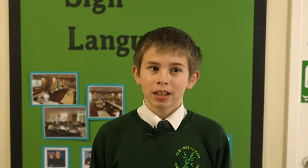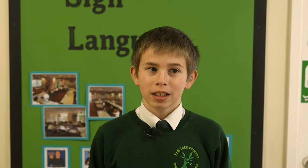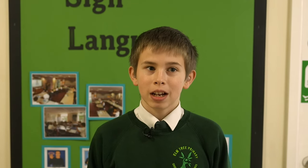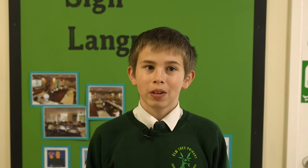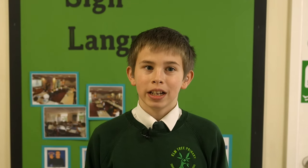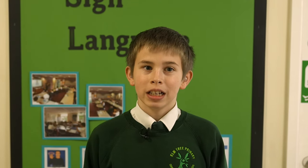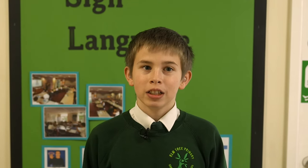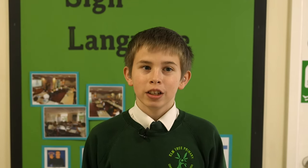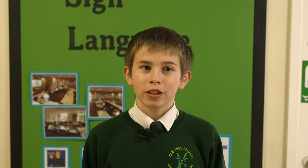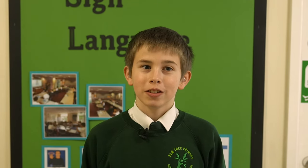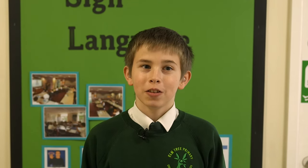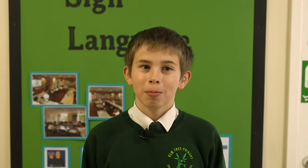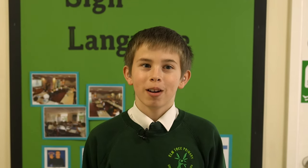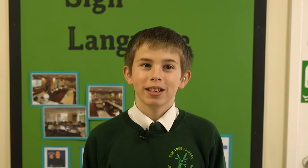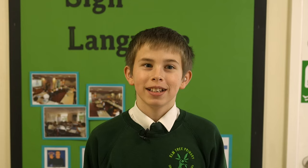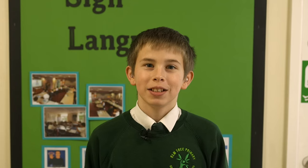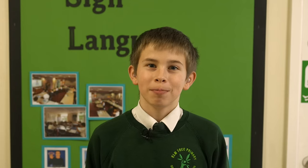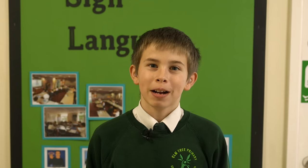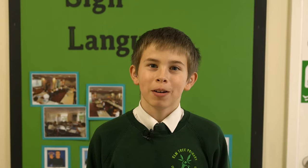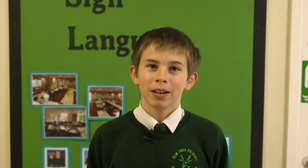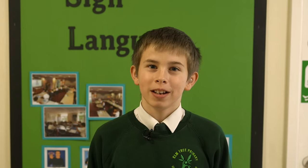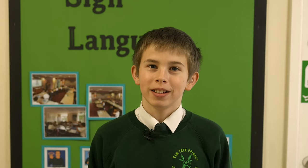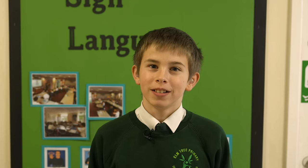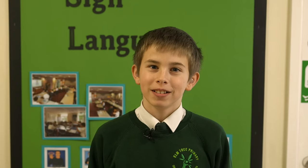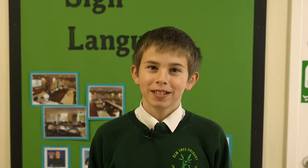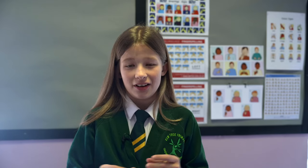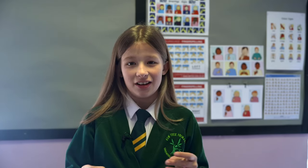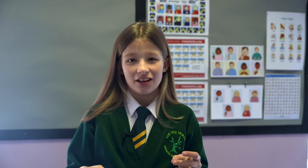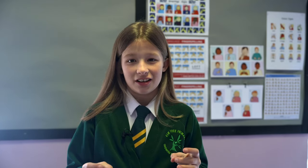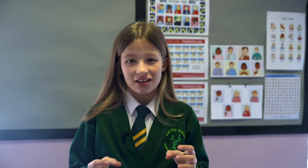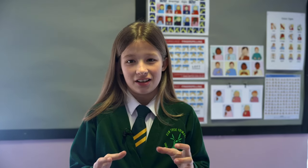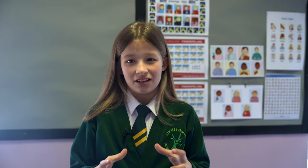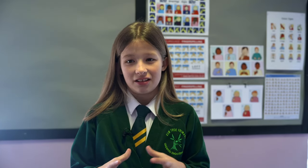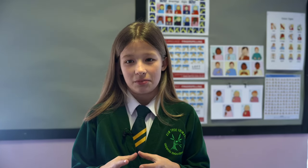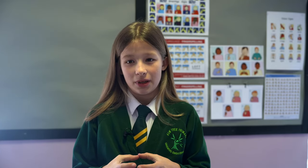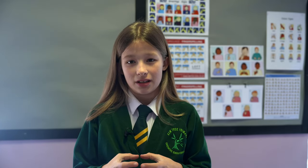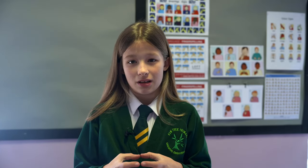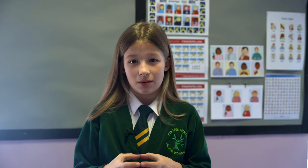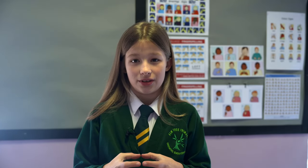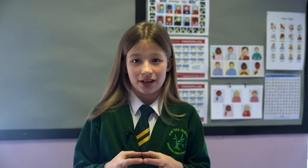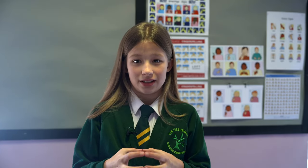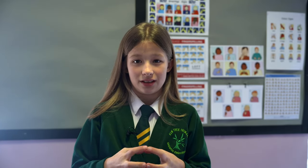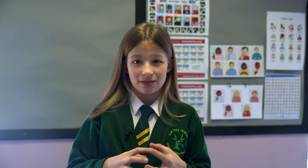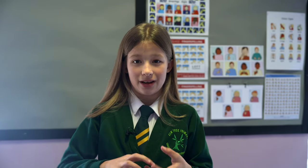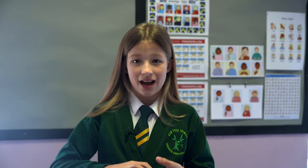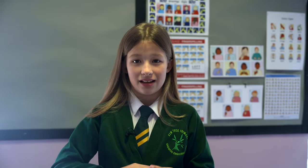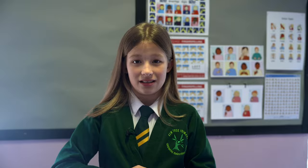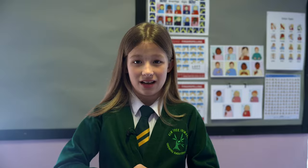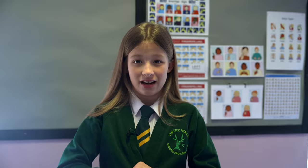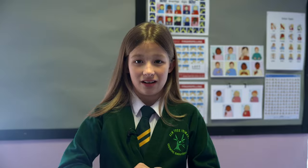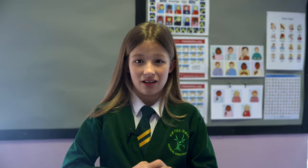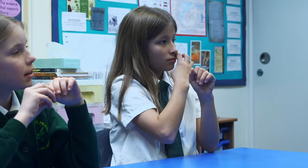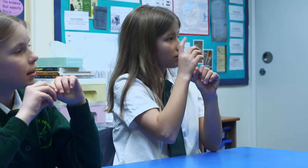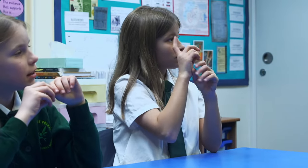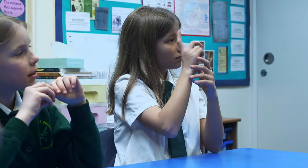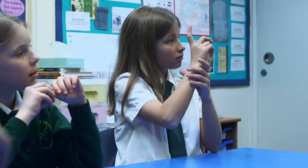about BSL is you can talk behind the teeth at the back while learning. I like BSL because I get to use my hands